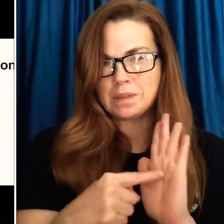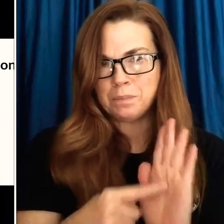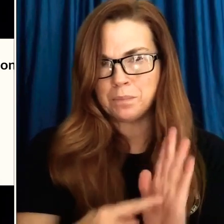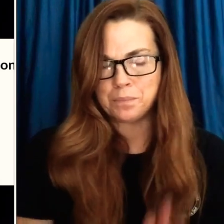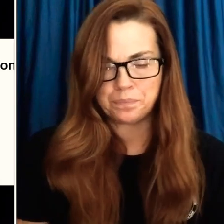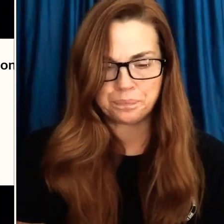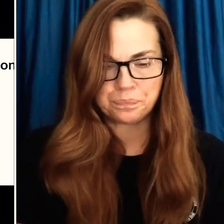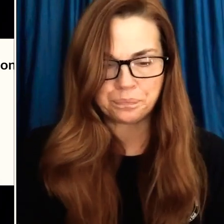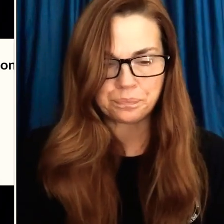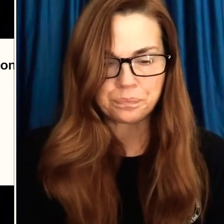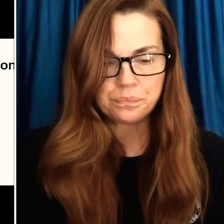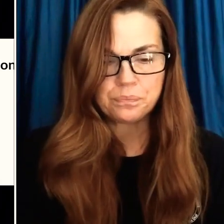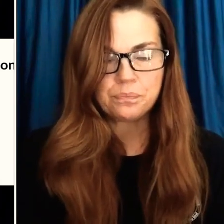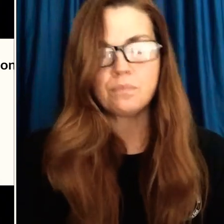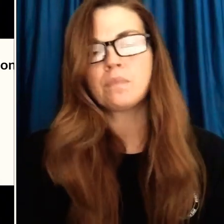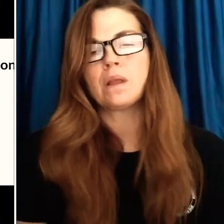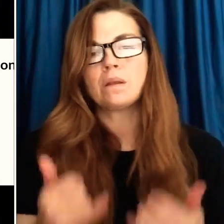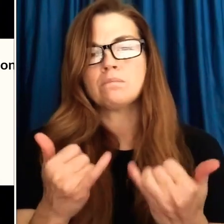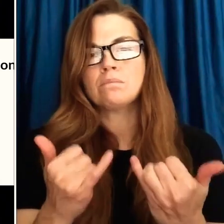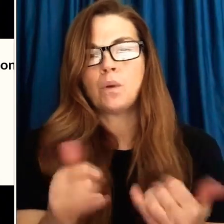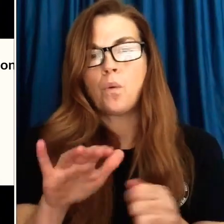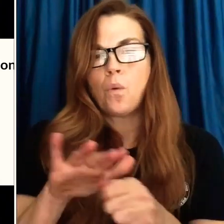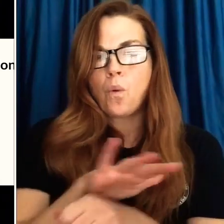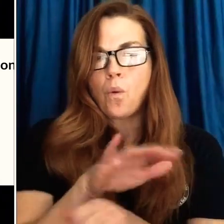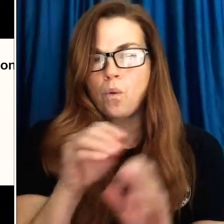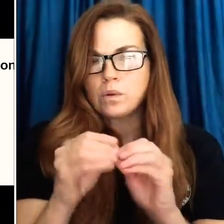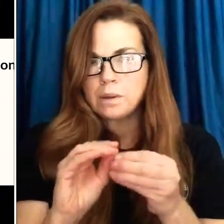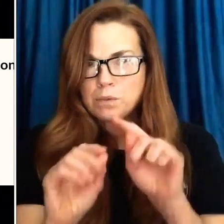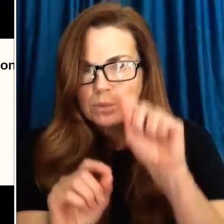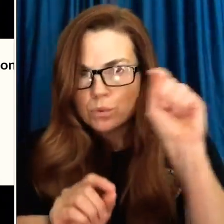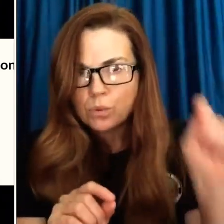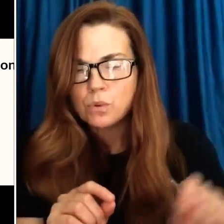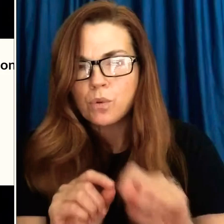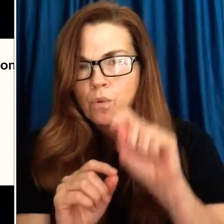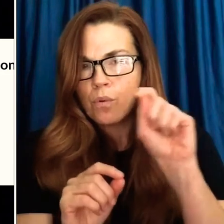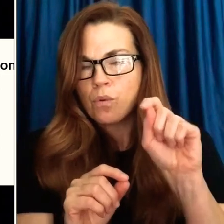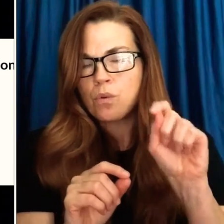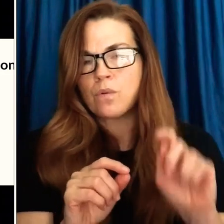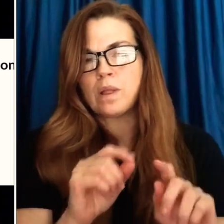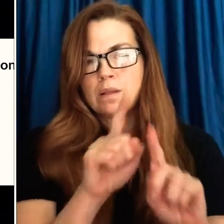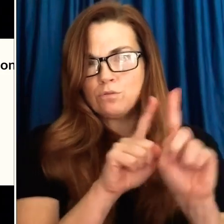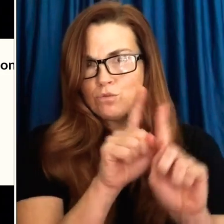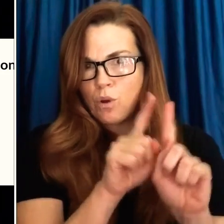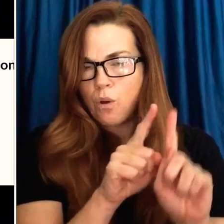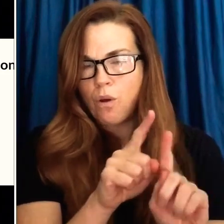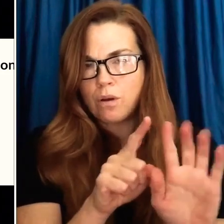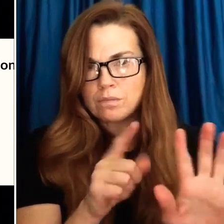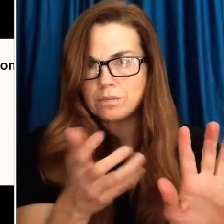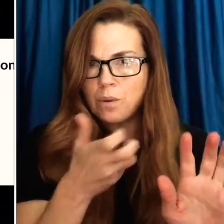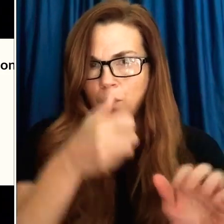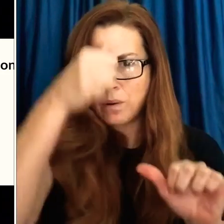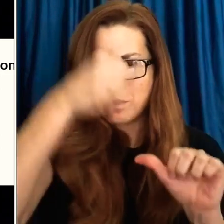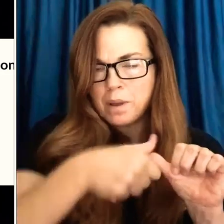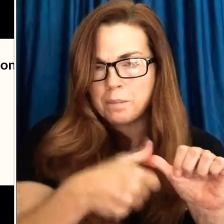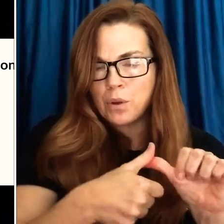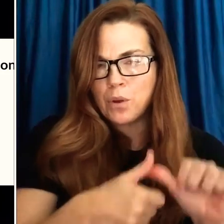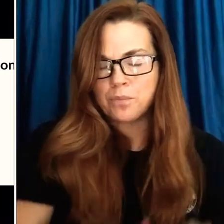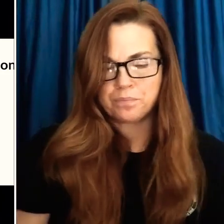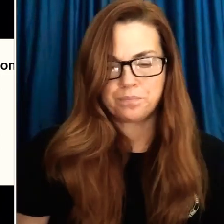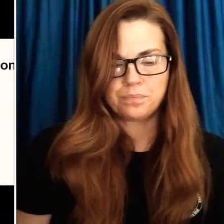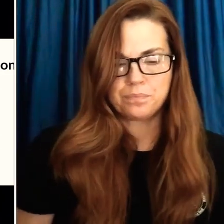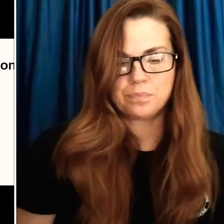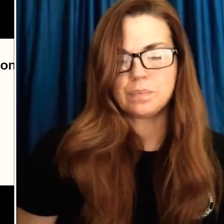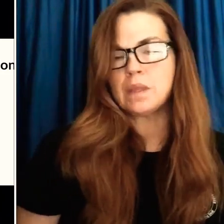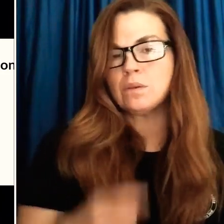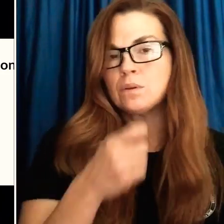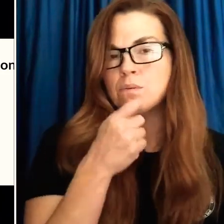together. Okay, so looking at this one, I'm going to circle the whole number, put a star next to it so I don't forget, and then I'm going to put a fraction